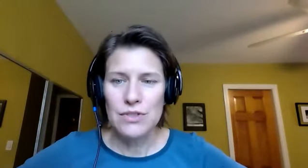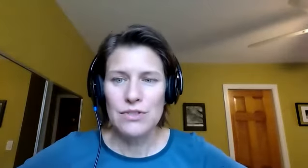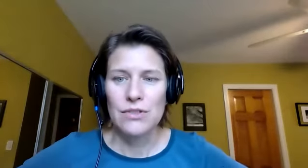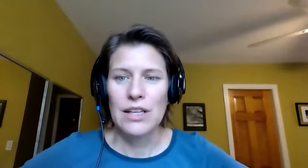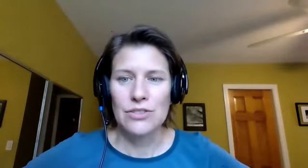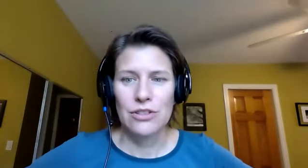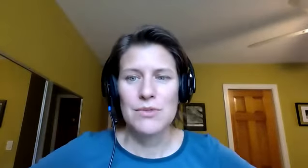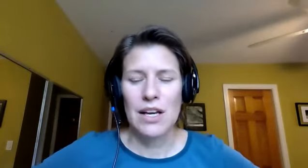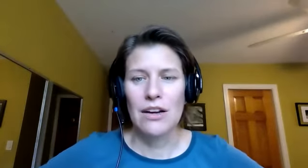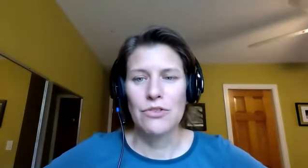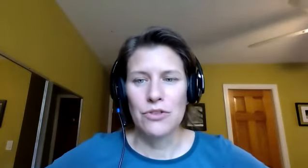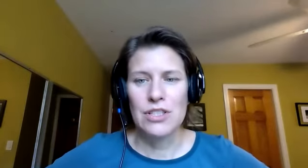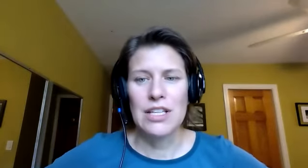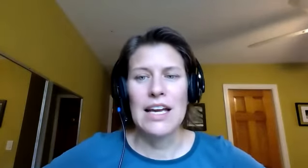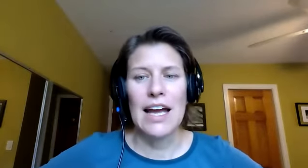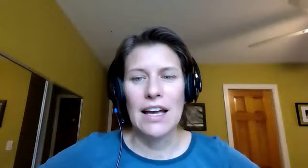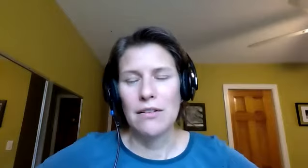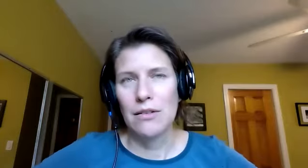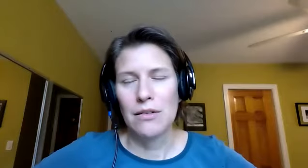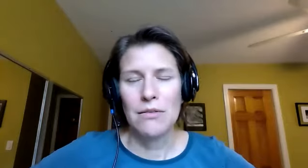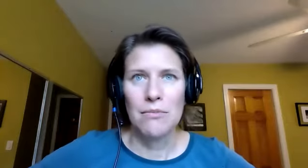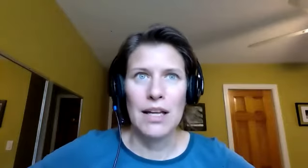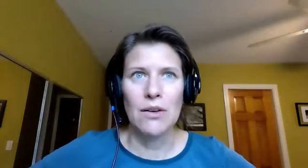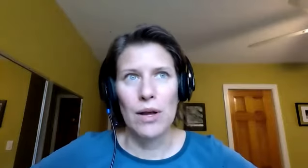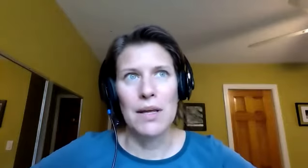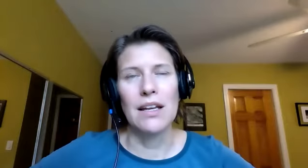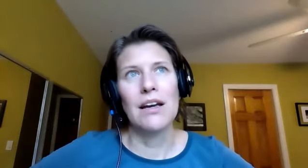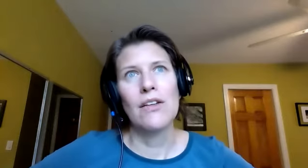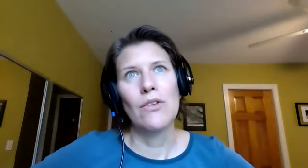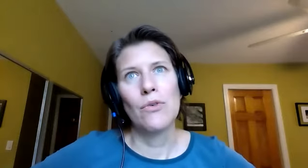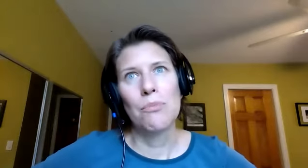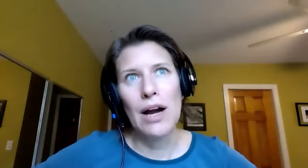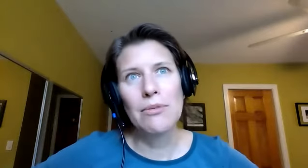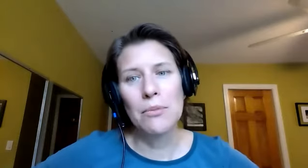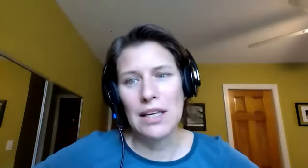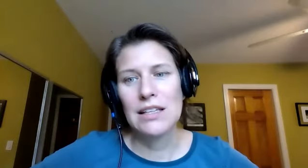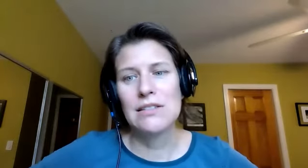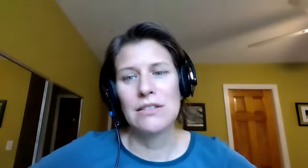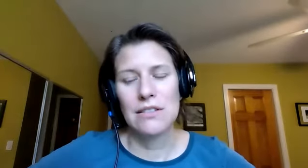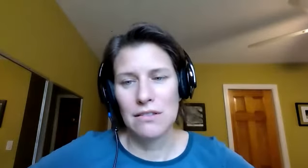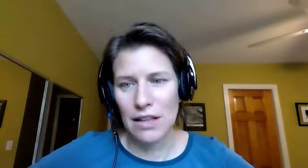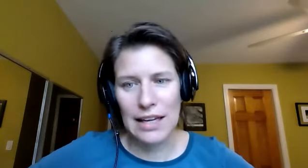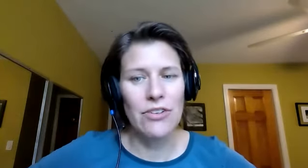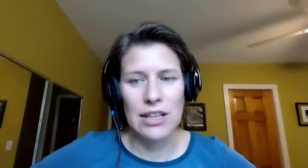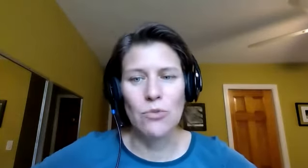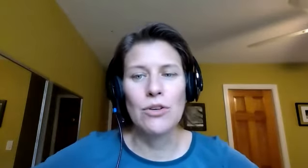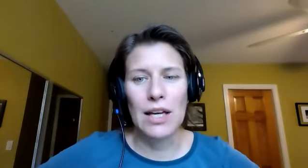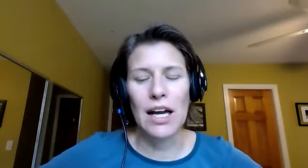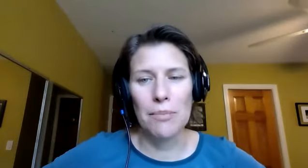in terms of diversity and men and women. The problem is like everything, when you get up